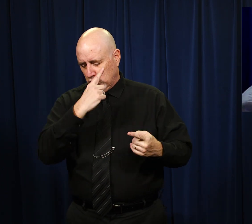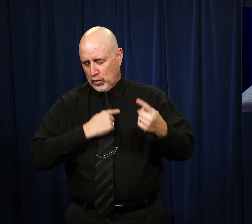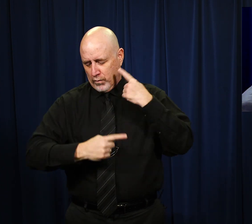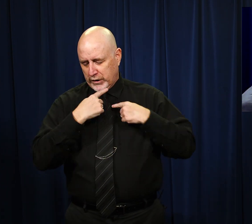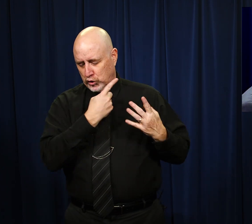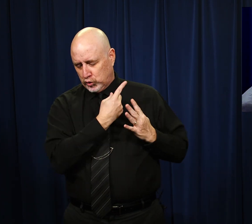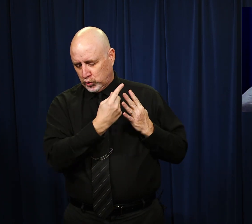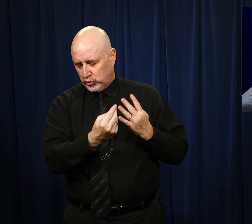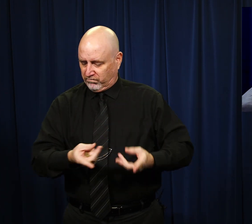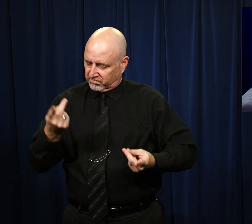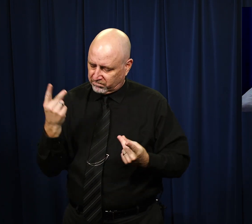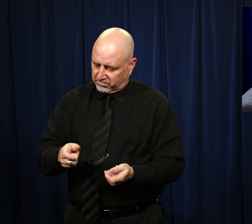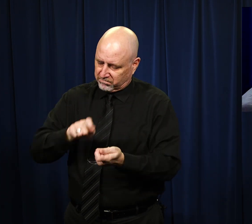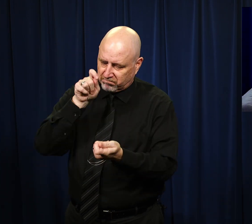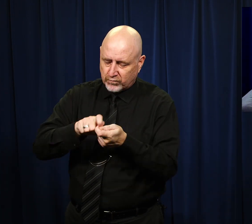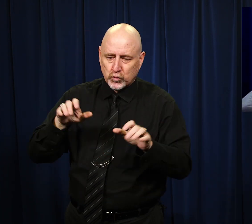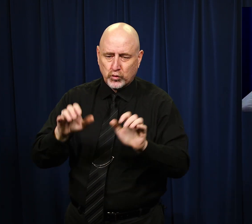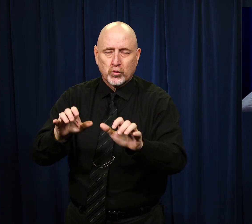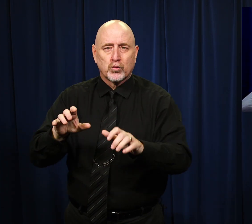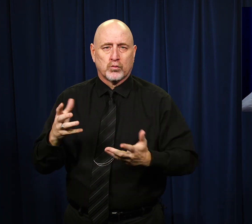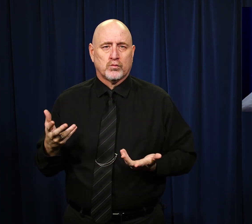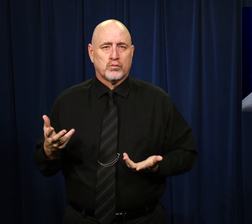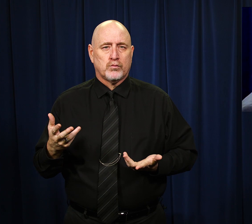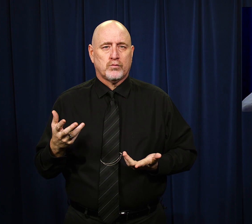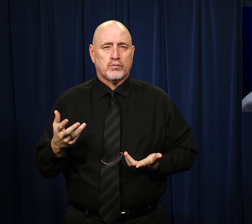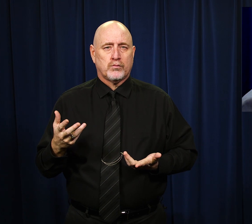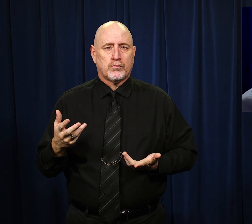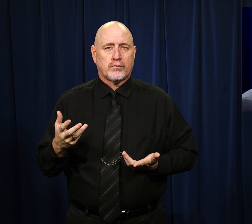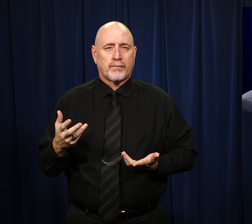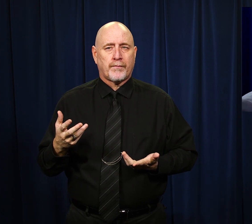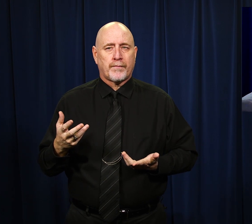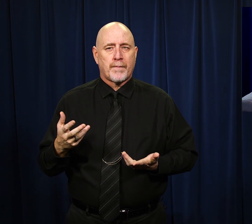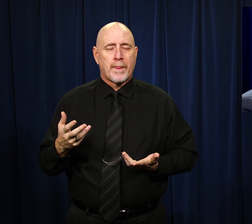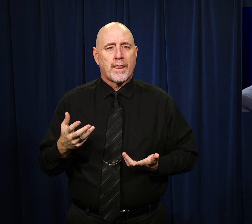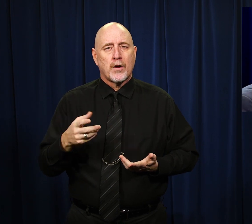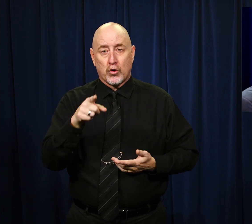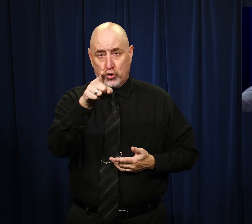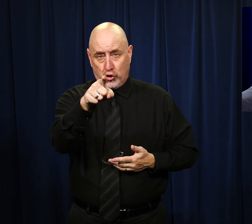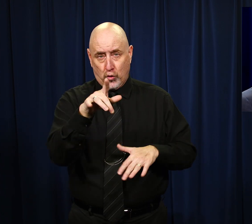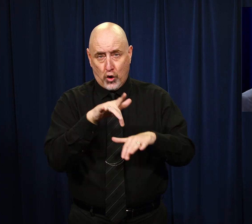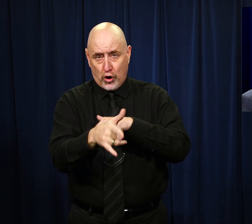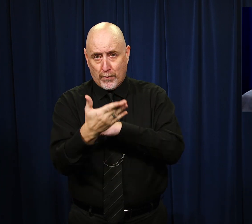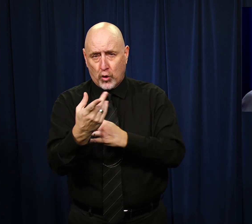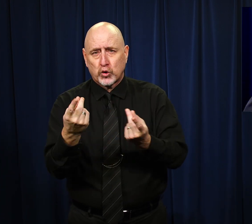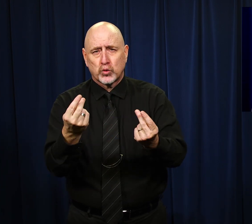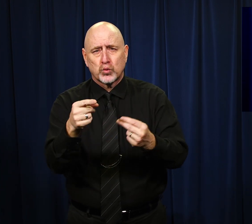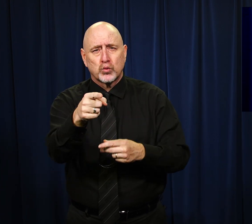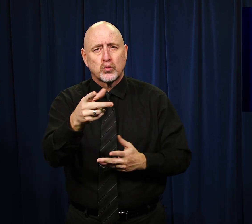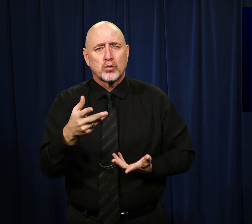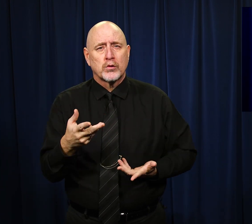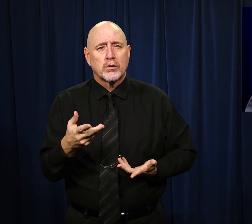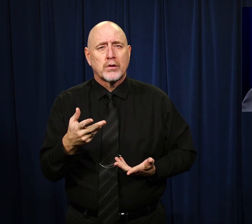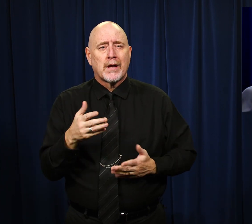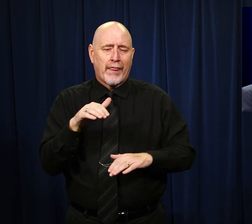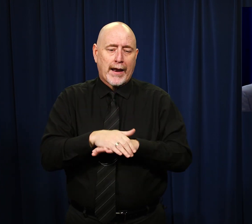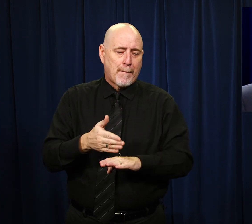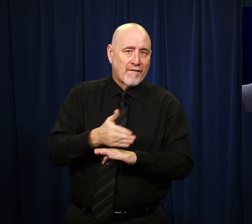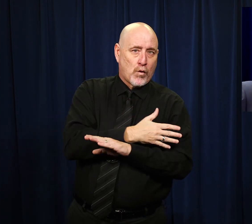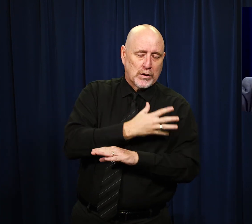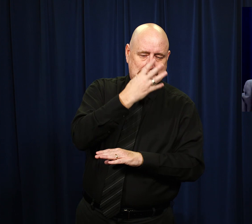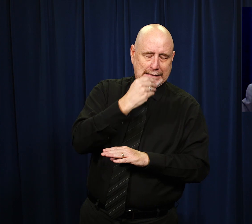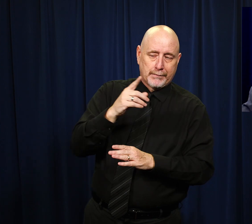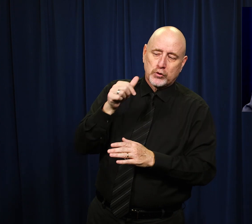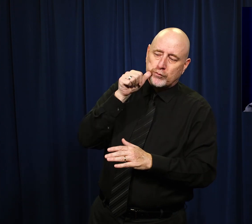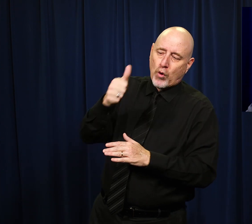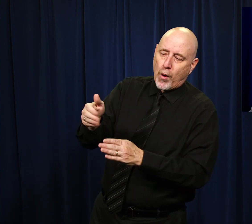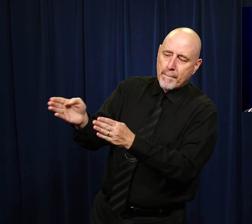God wanted them to do. And they did it. What do you do early in the morning? What do you do the night before planning